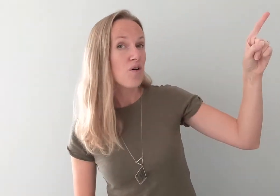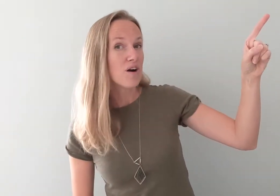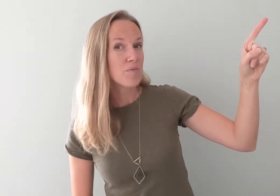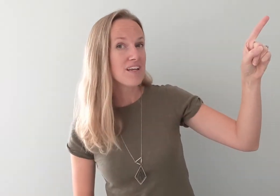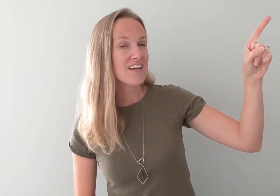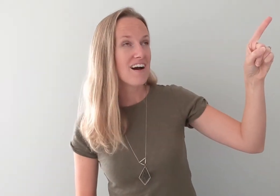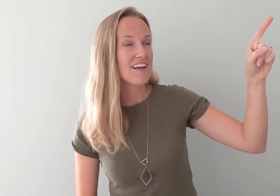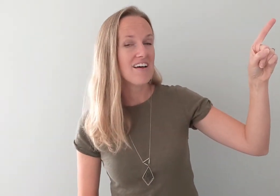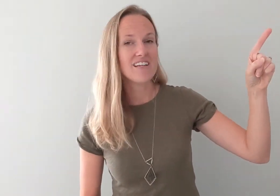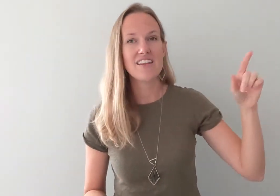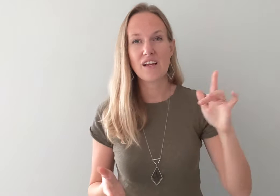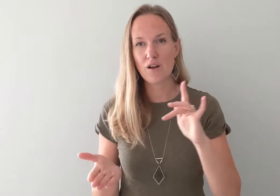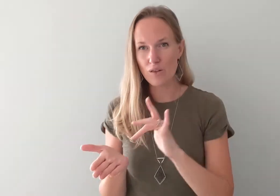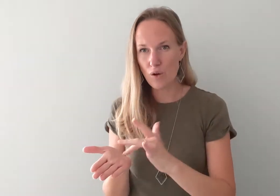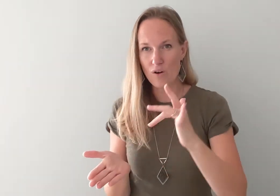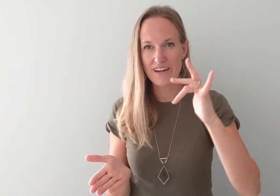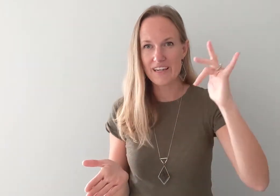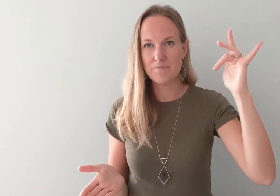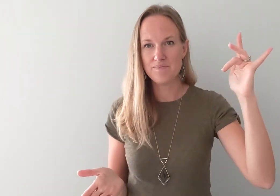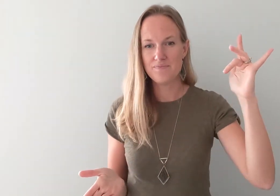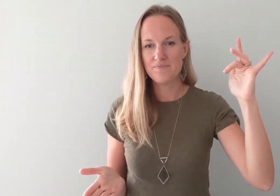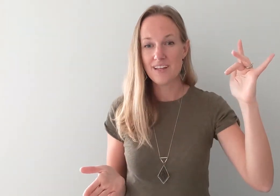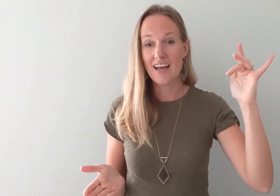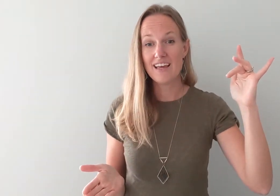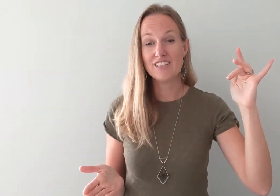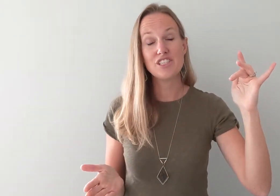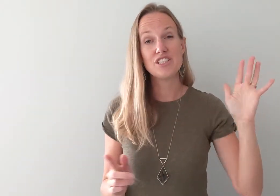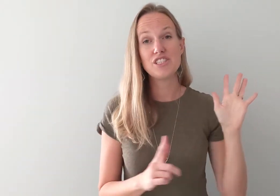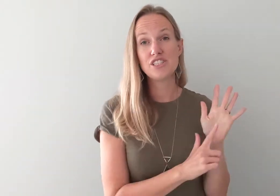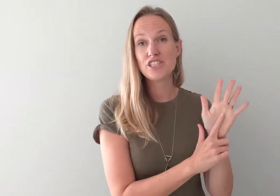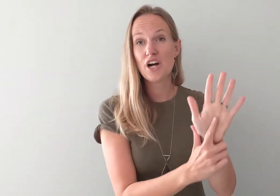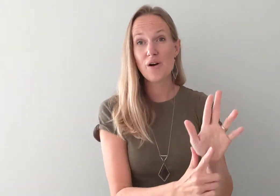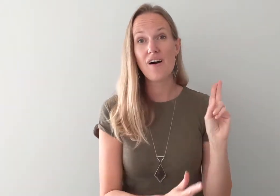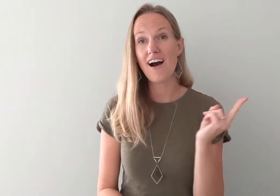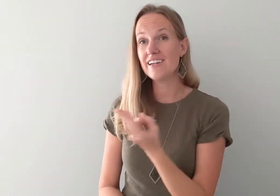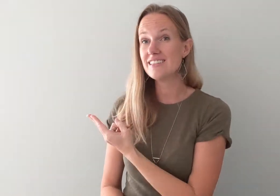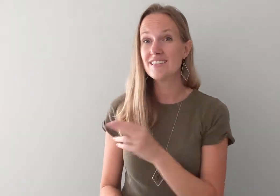your, pointing to God in heaven, and then glory. And then show us